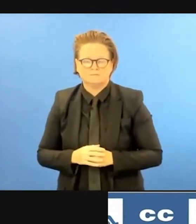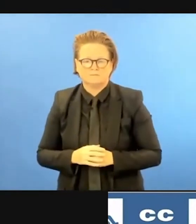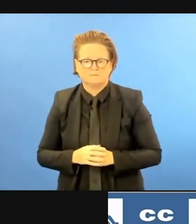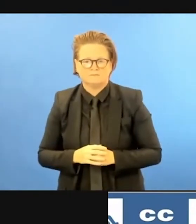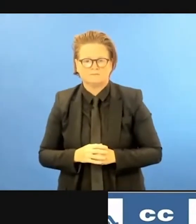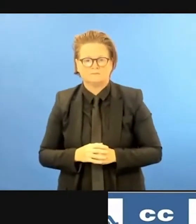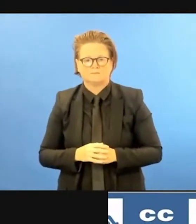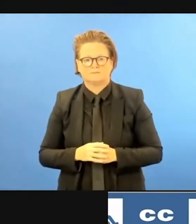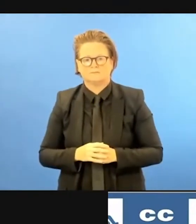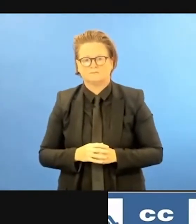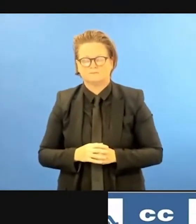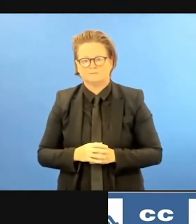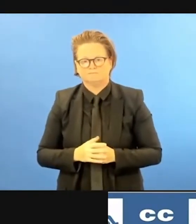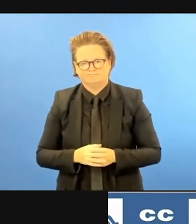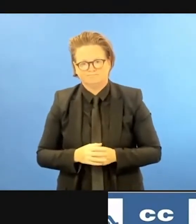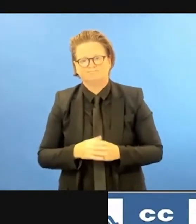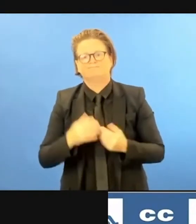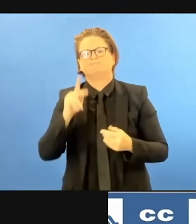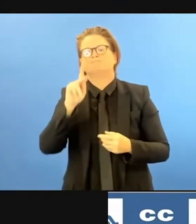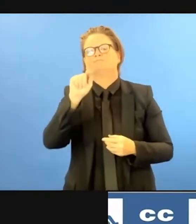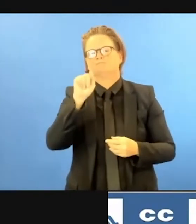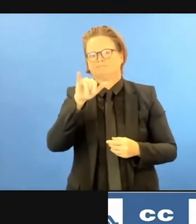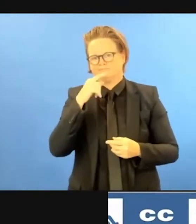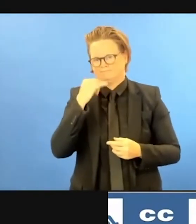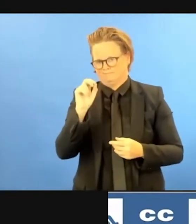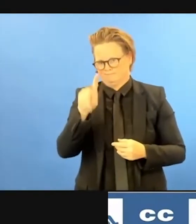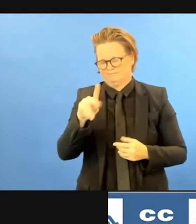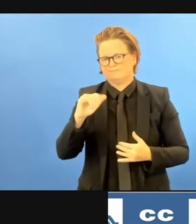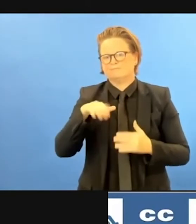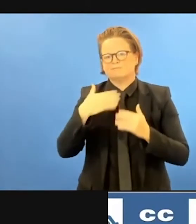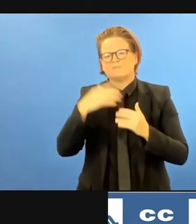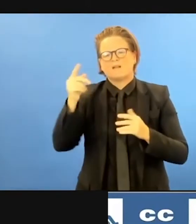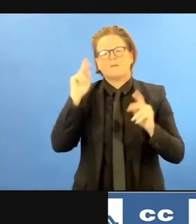And this is a question about people with active cancer and are doing